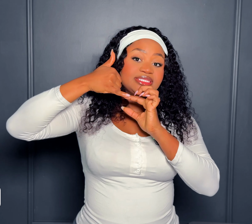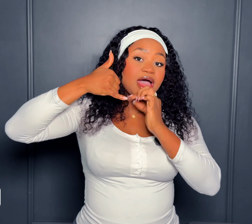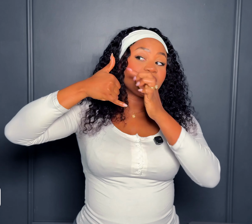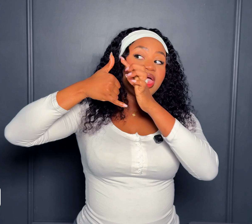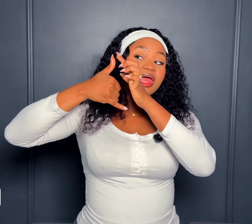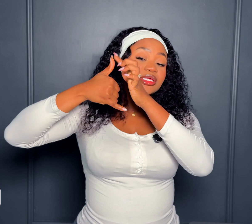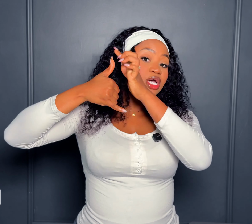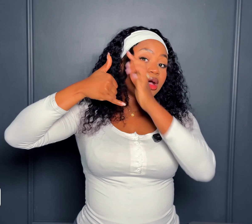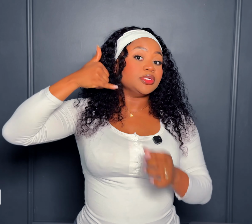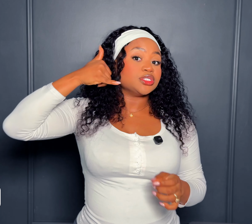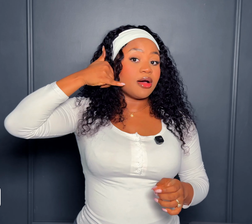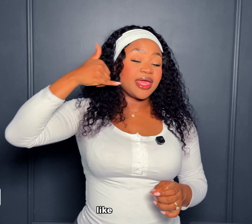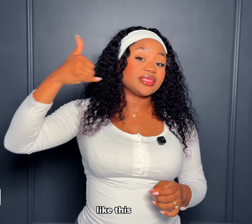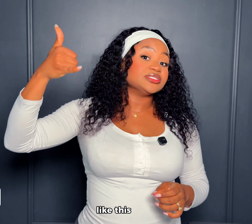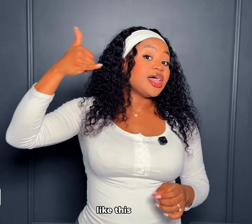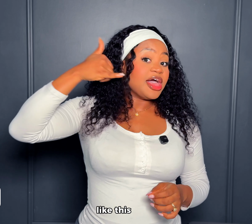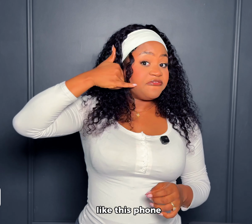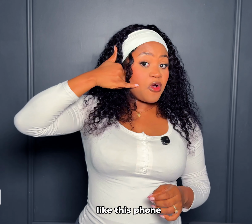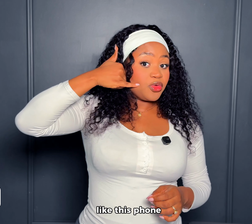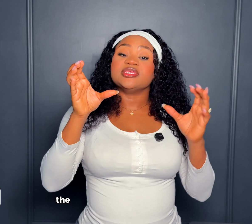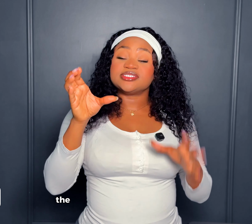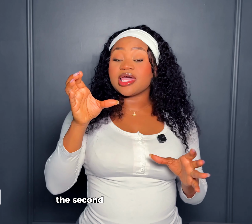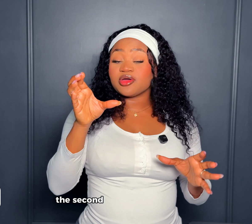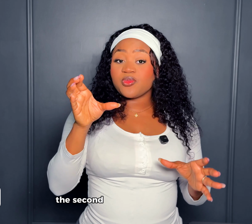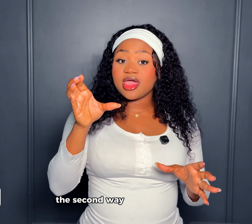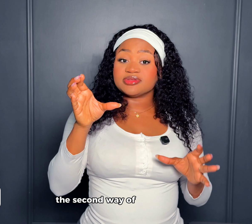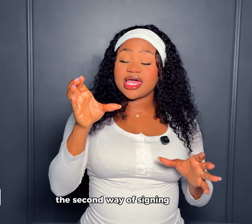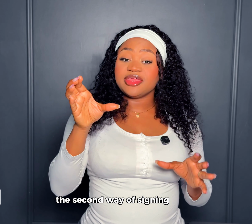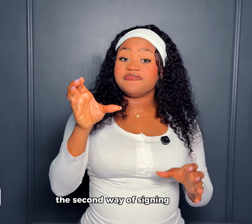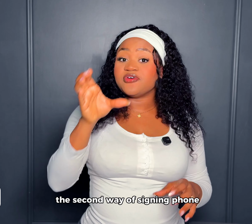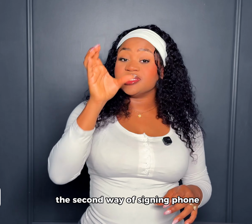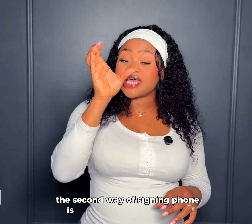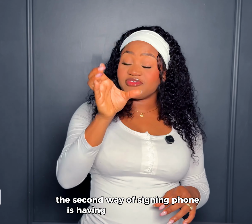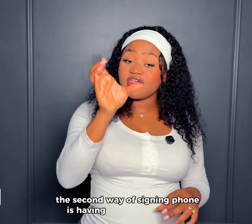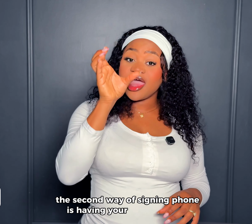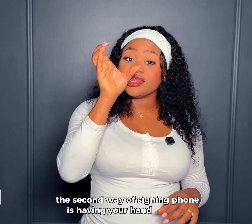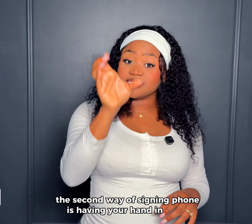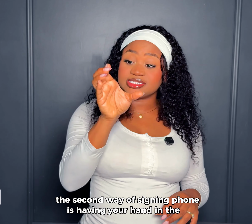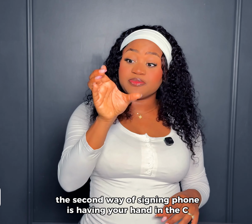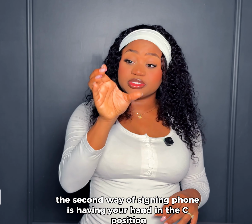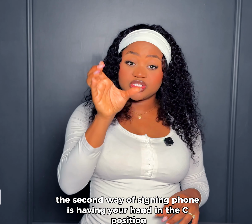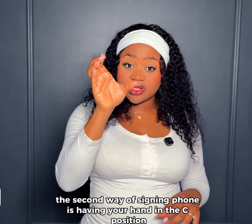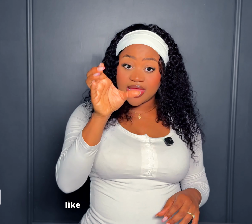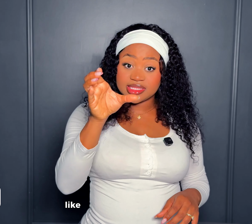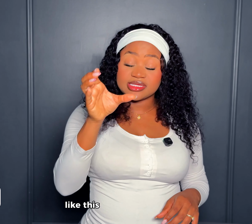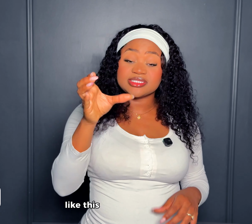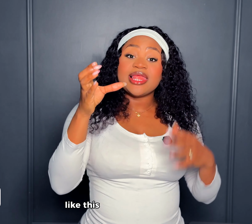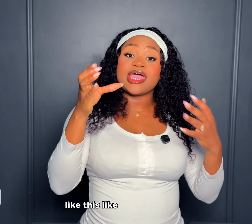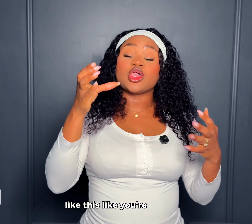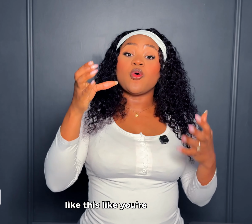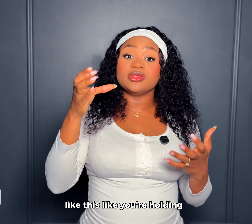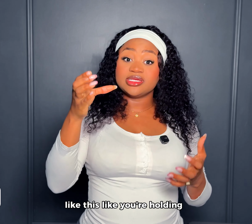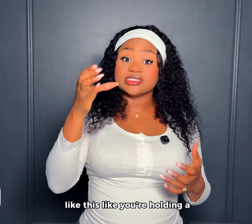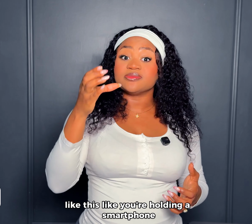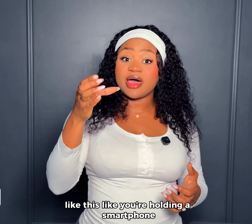down and the thumb is up like this. Phone. The second way of signing phone is having your hand in the C position like this, like you're holding a